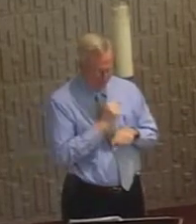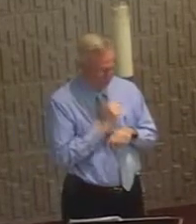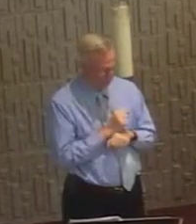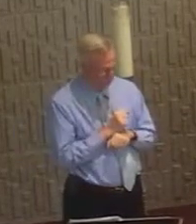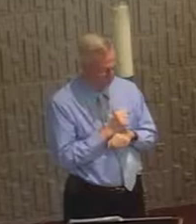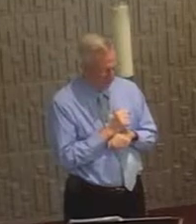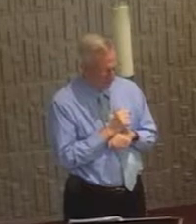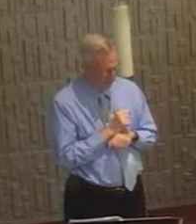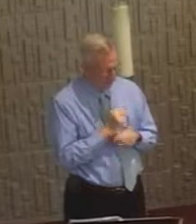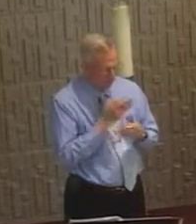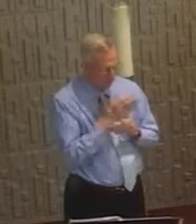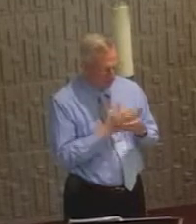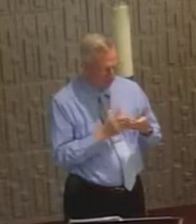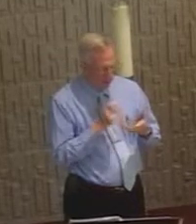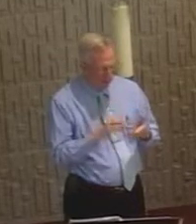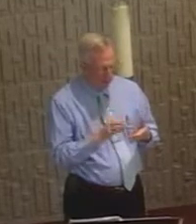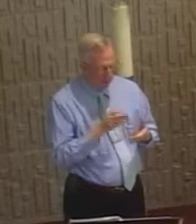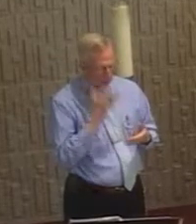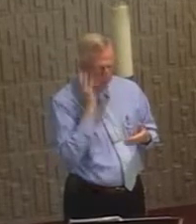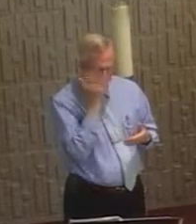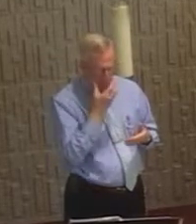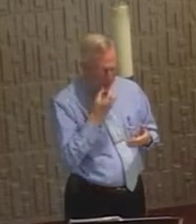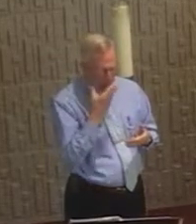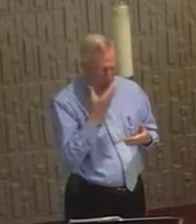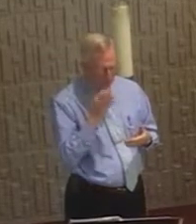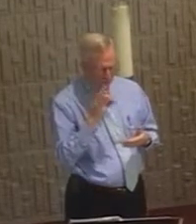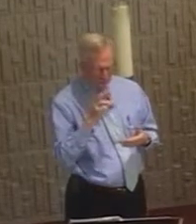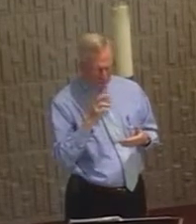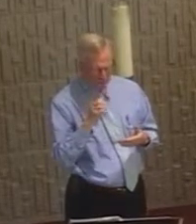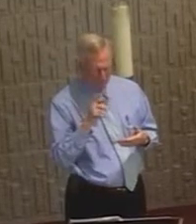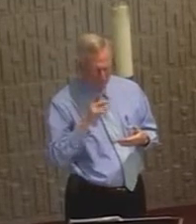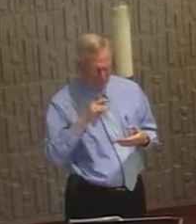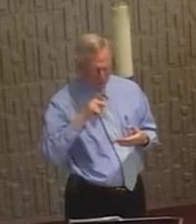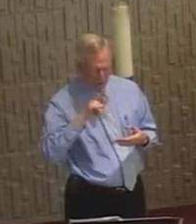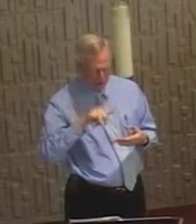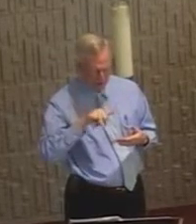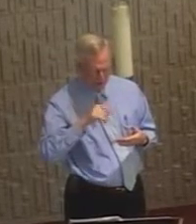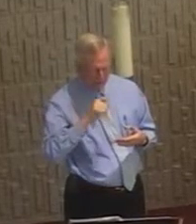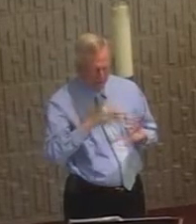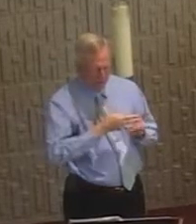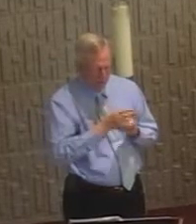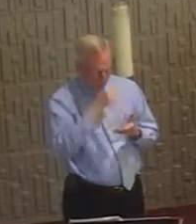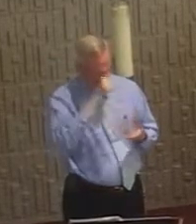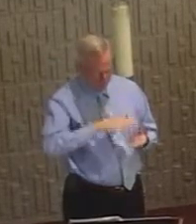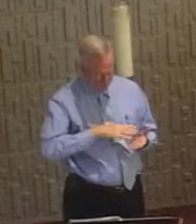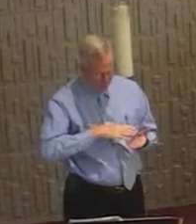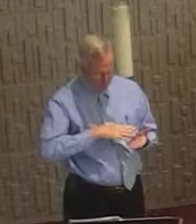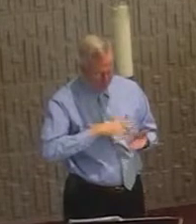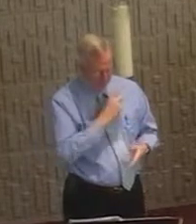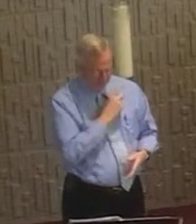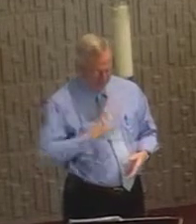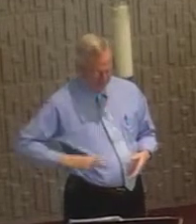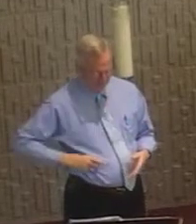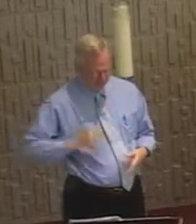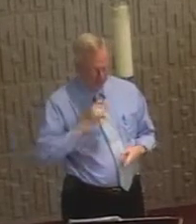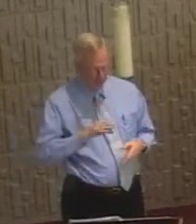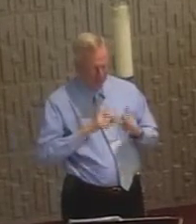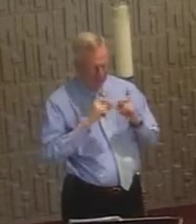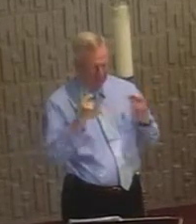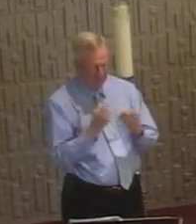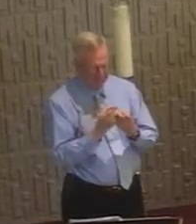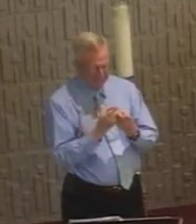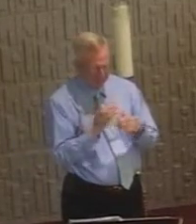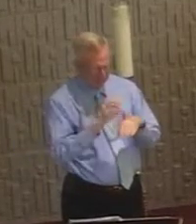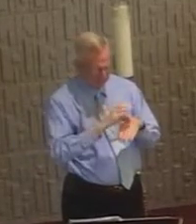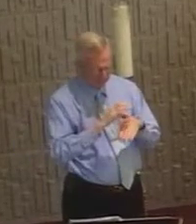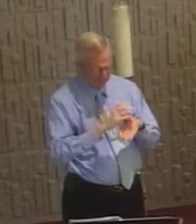I'm part of a beautiful fraternity of holy men, the deacons of our diocese. I am blessed to be a member of